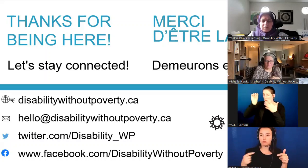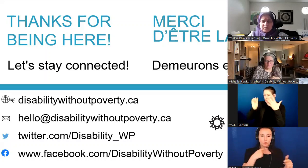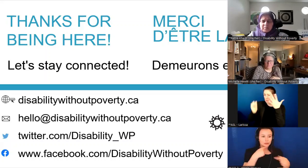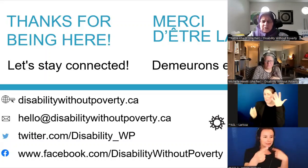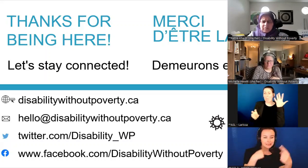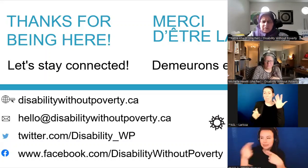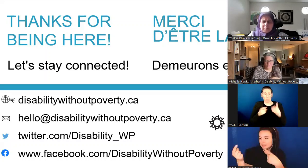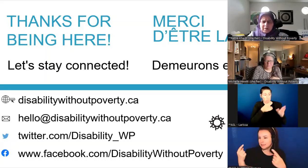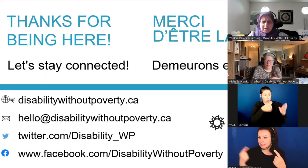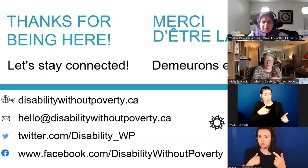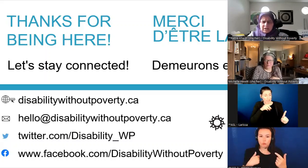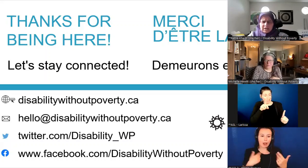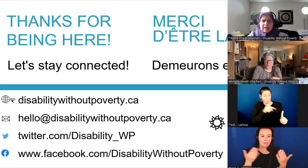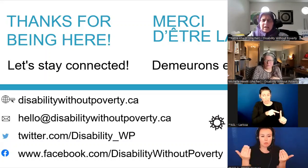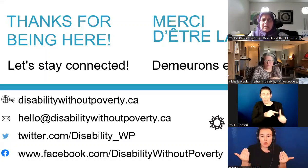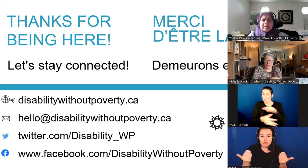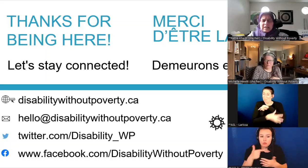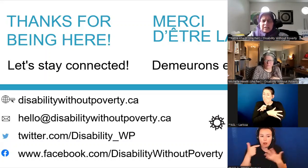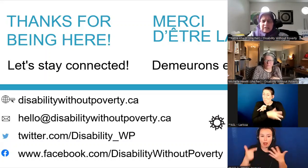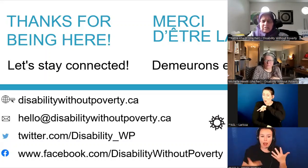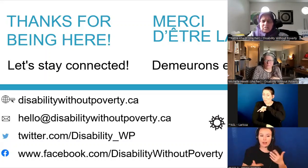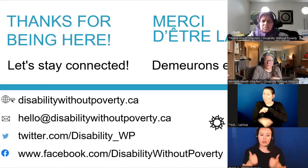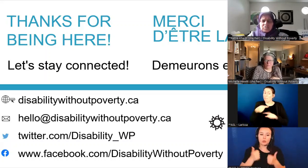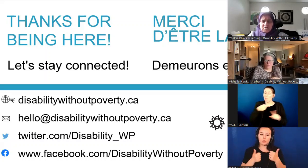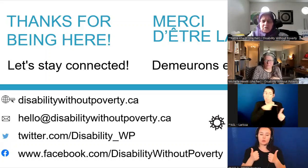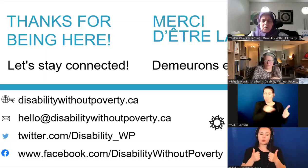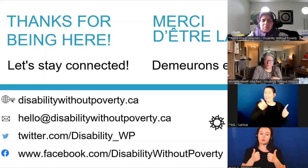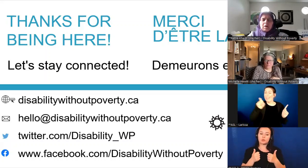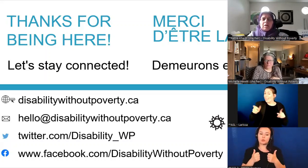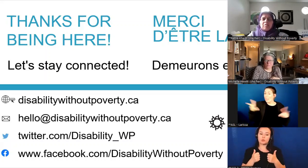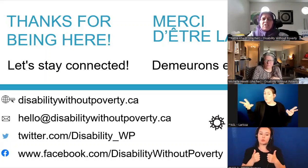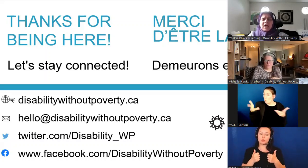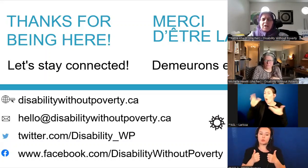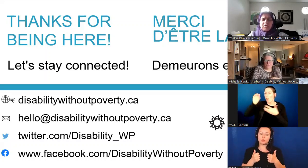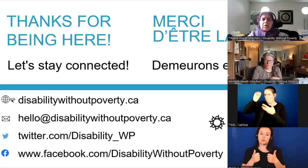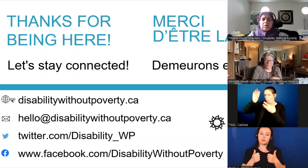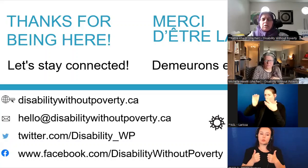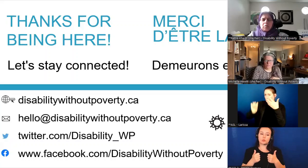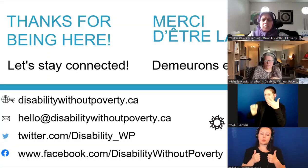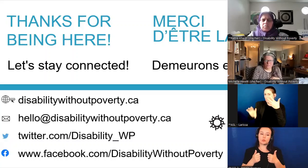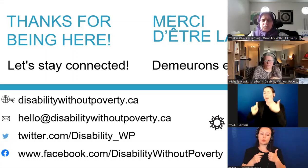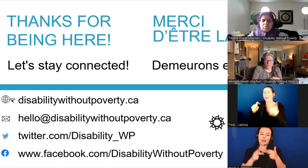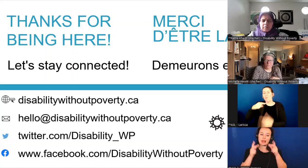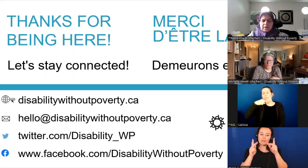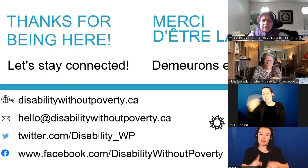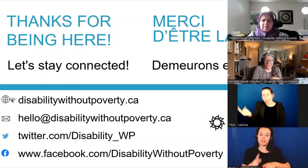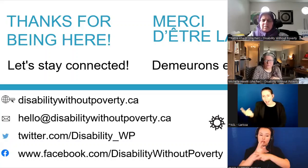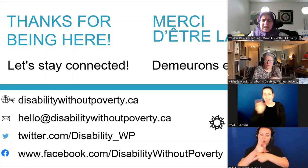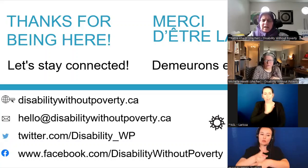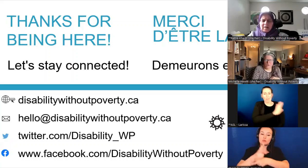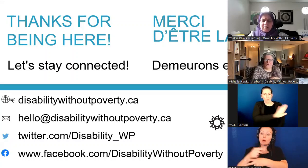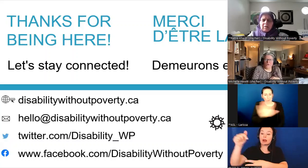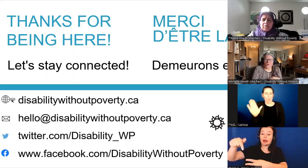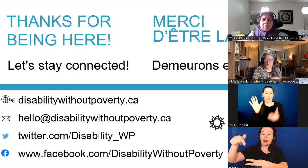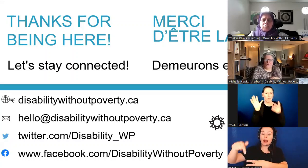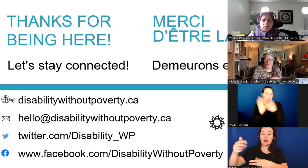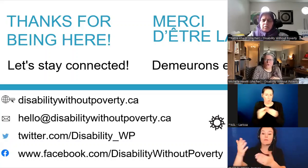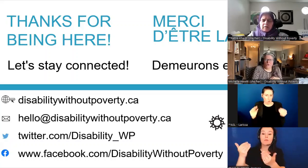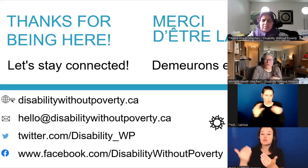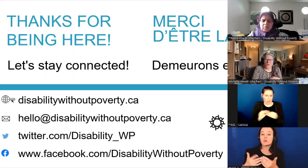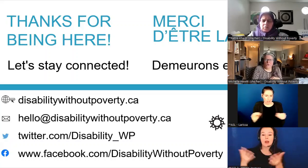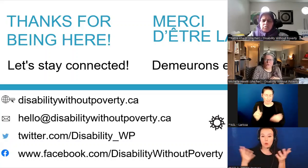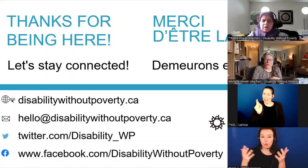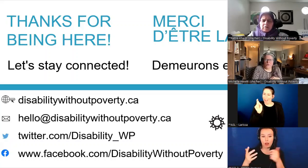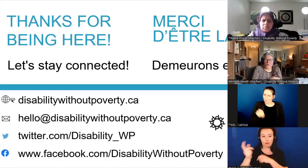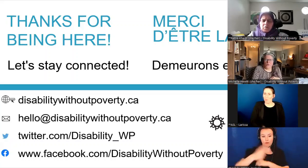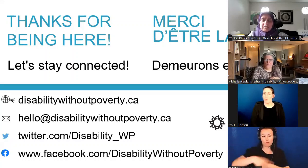with a disability living in poverty needs. So tell your story. Tell the story